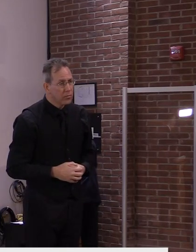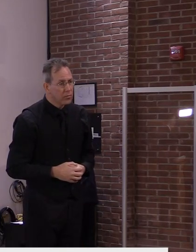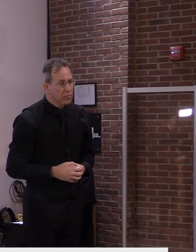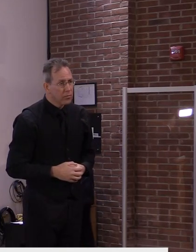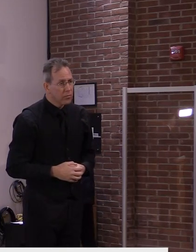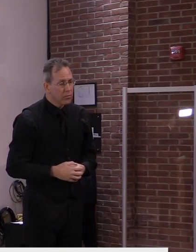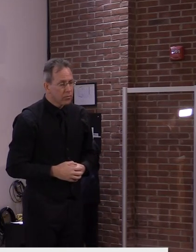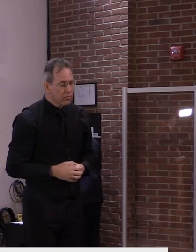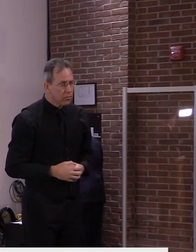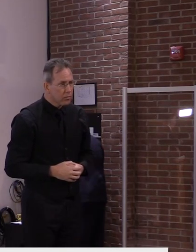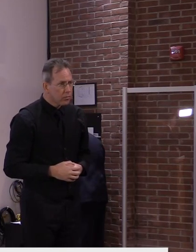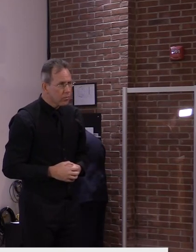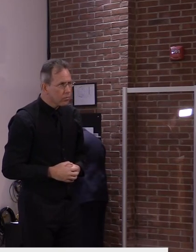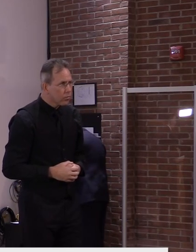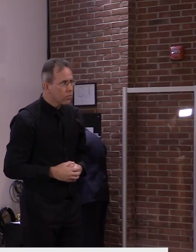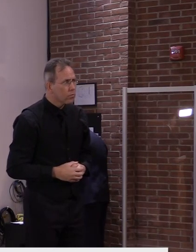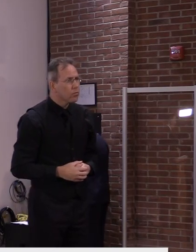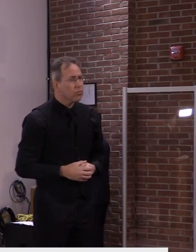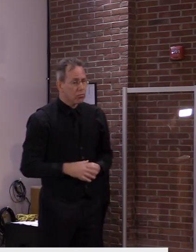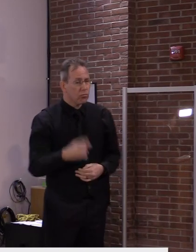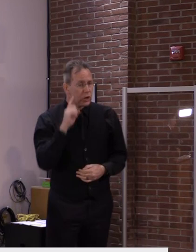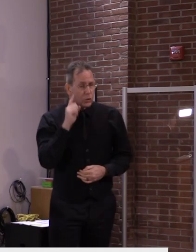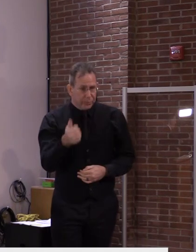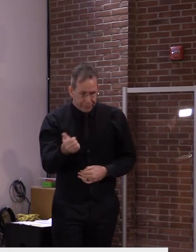22. Scott, can you hear me? We can.